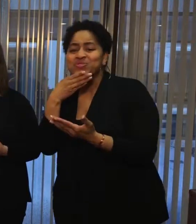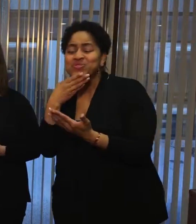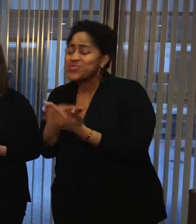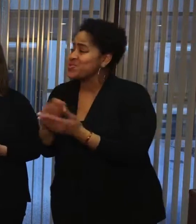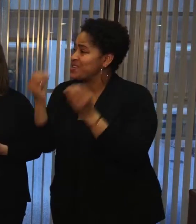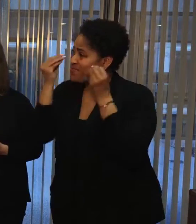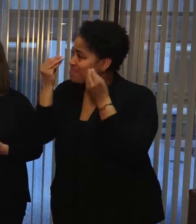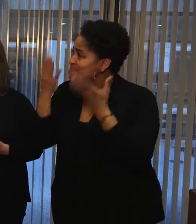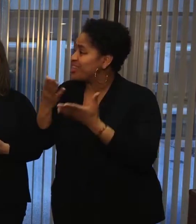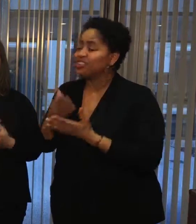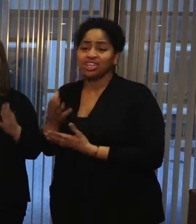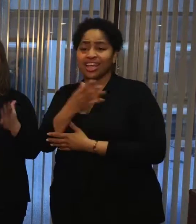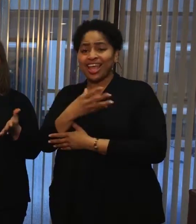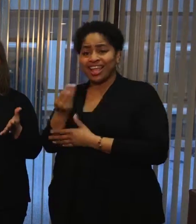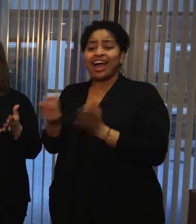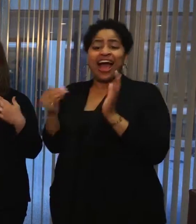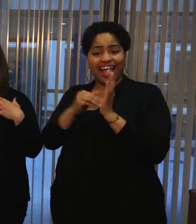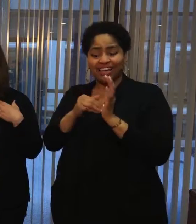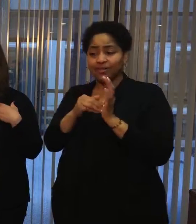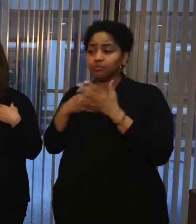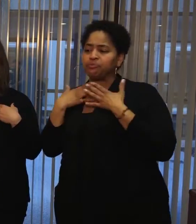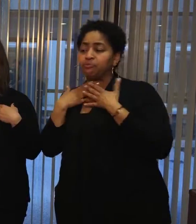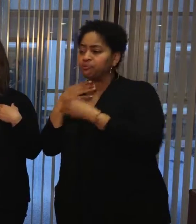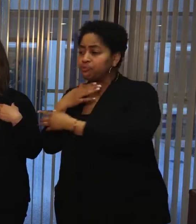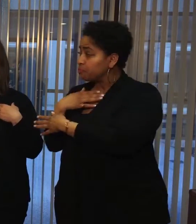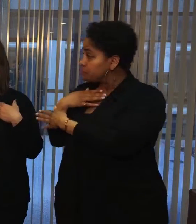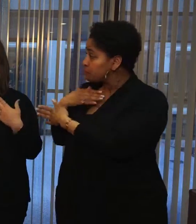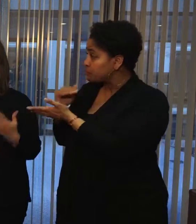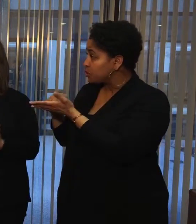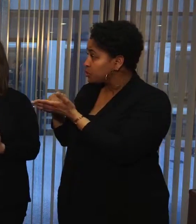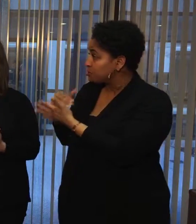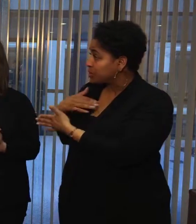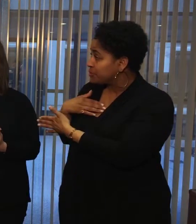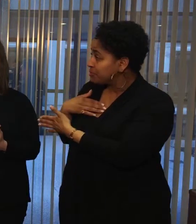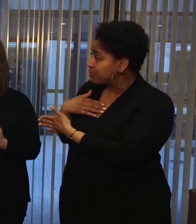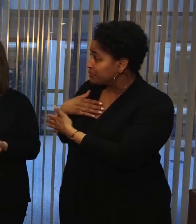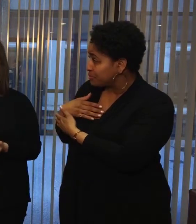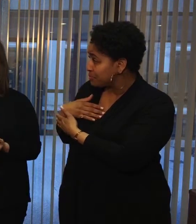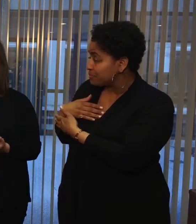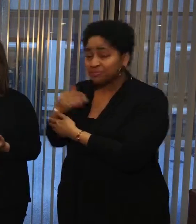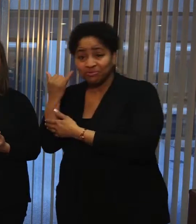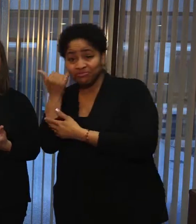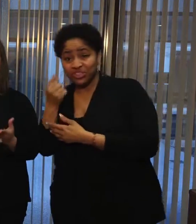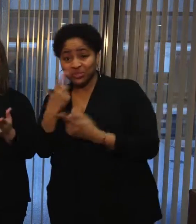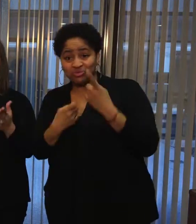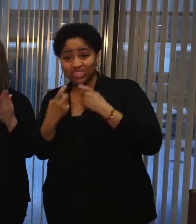valuable information. And again, excuse me, if you have